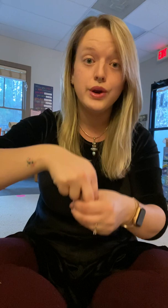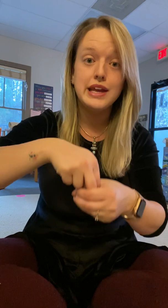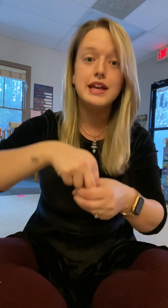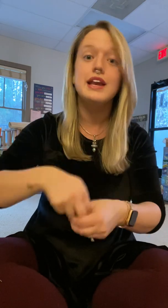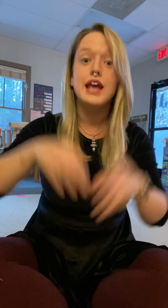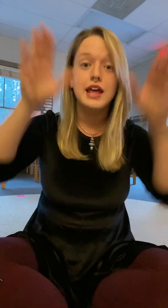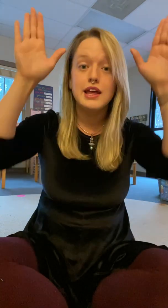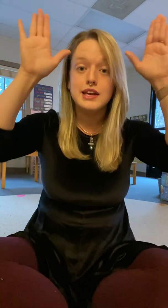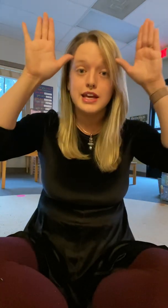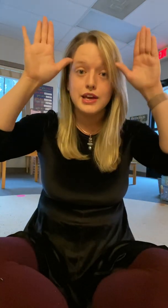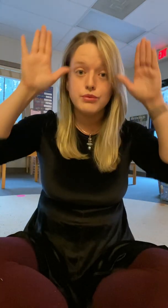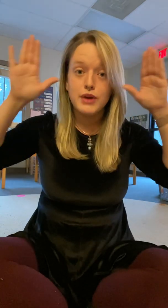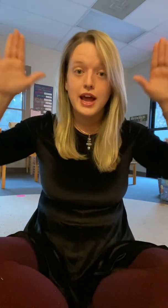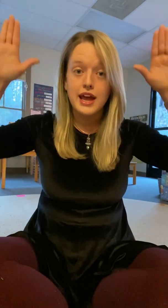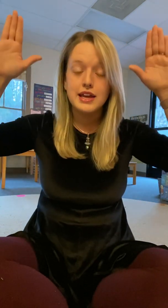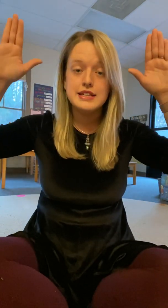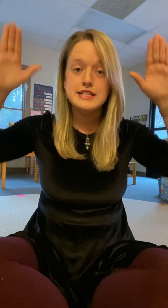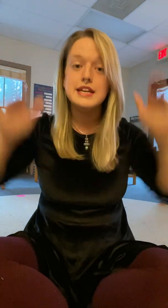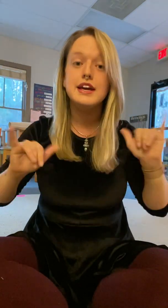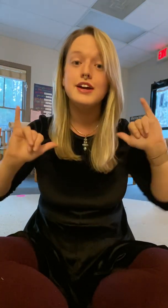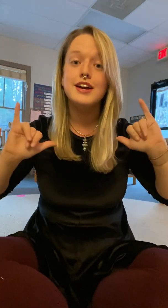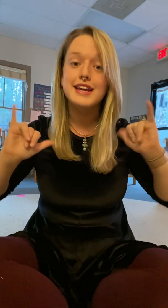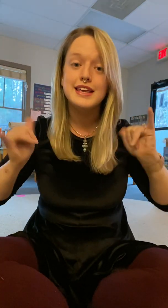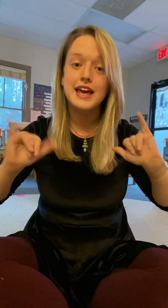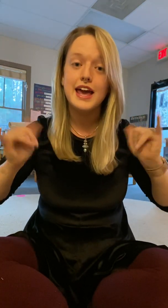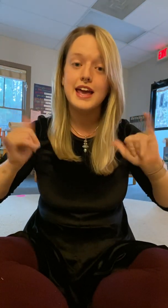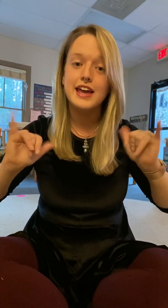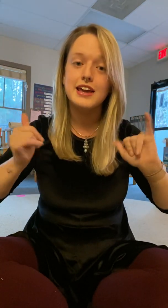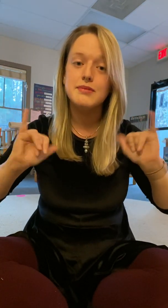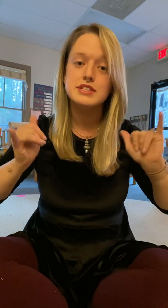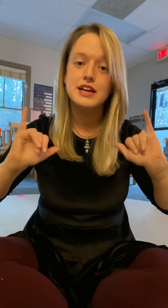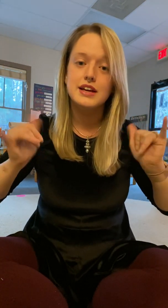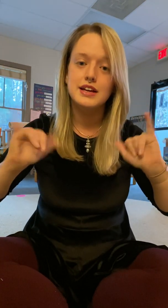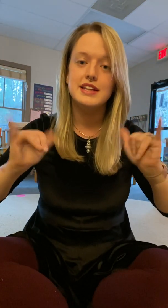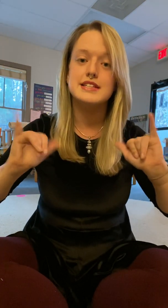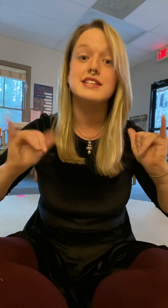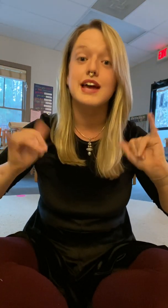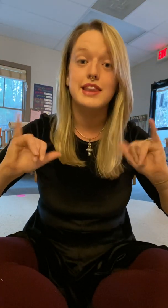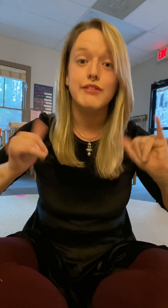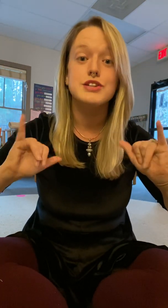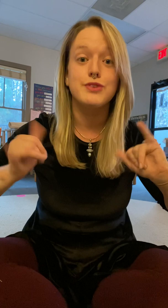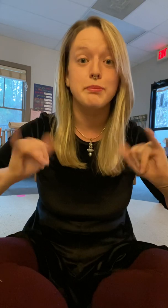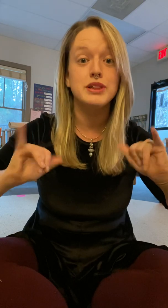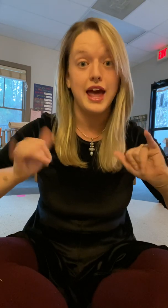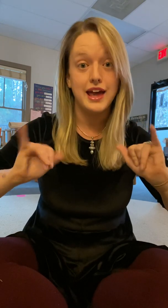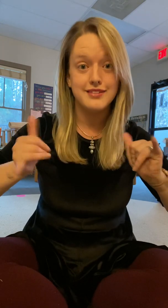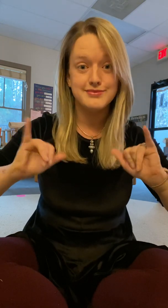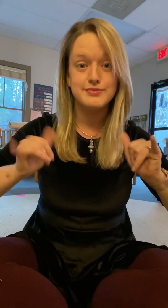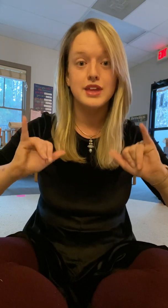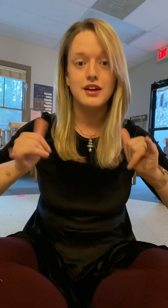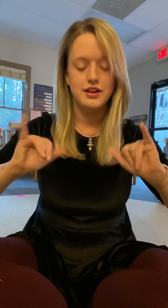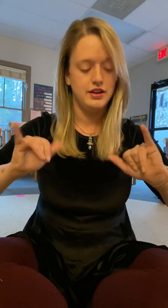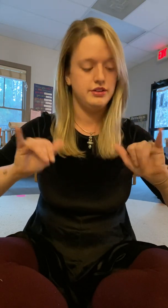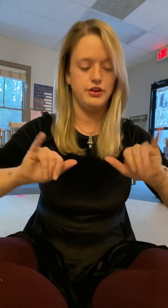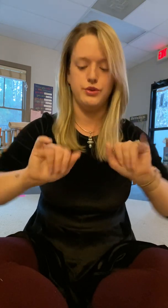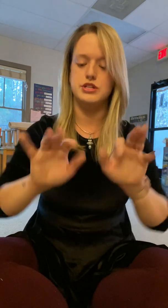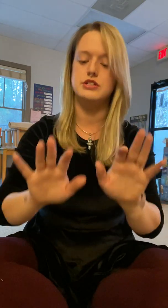Join in any reindeer games. This is the sign language for play. So to do